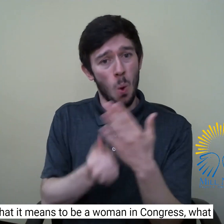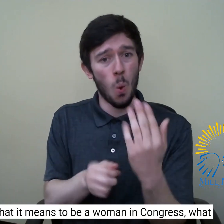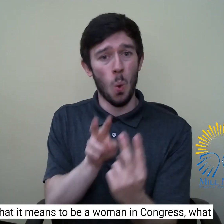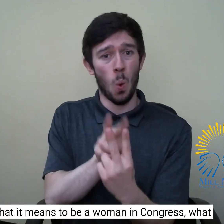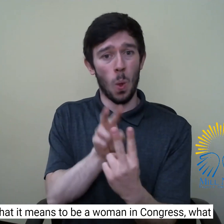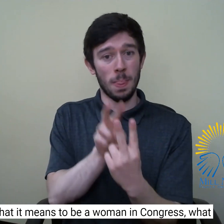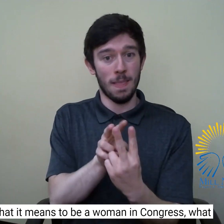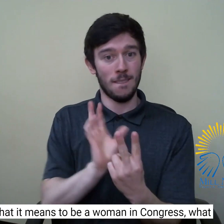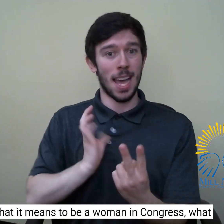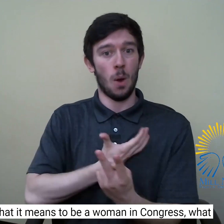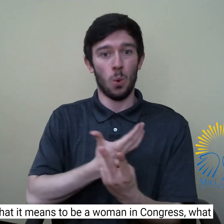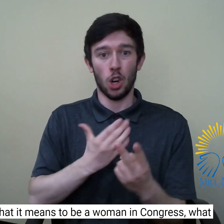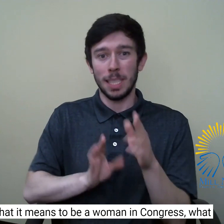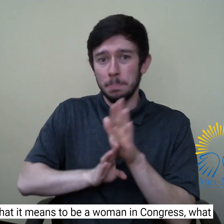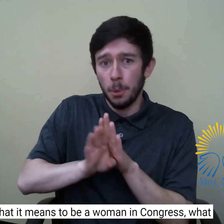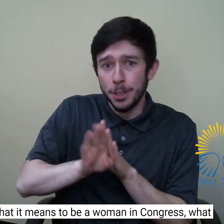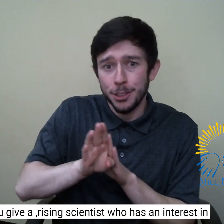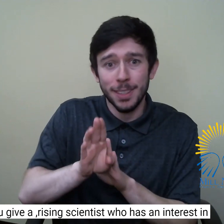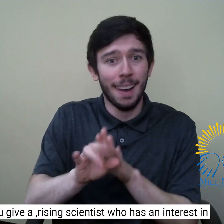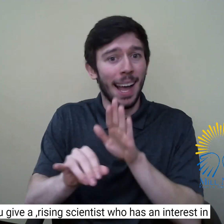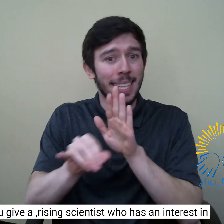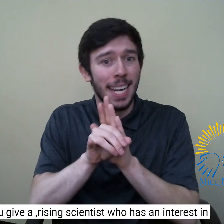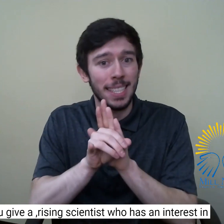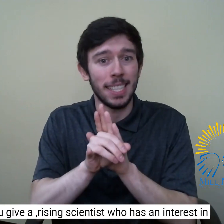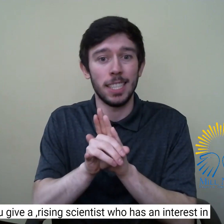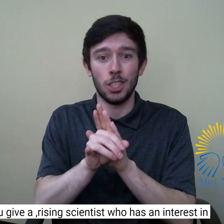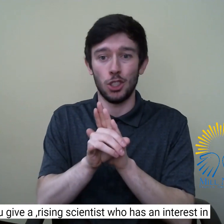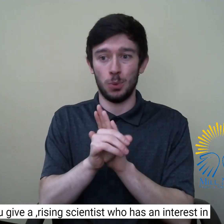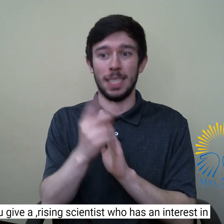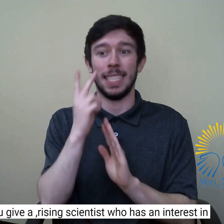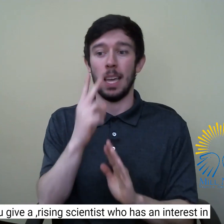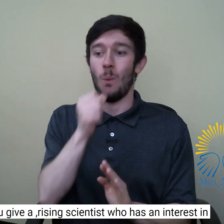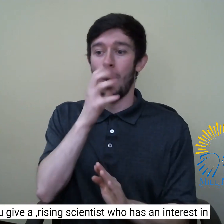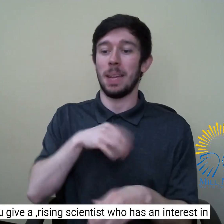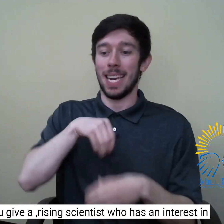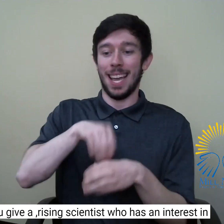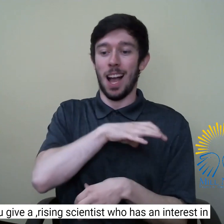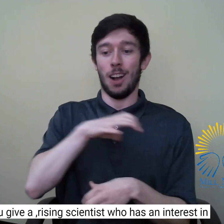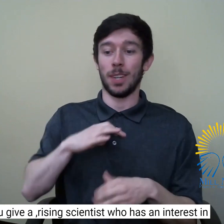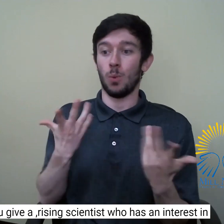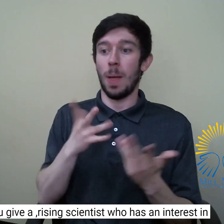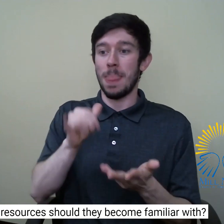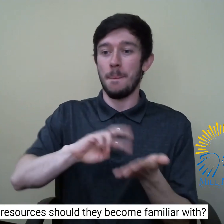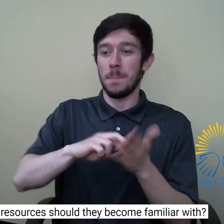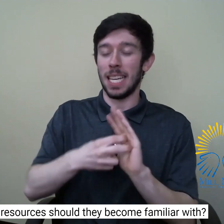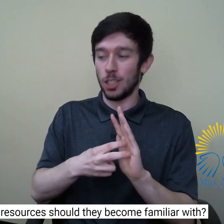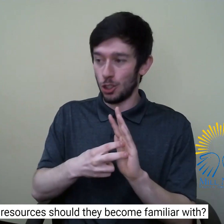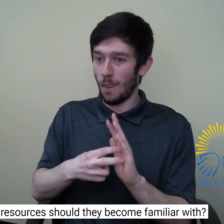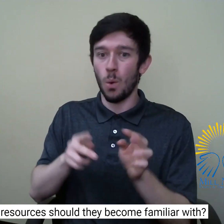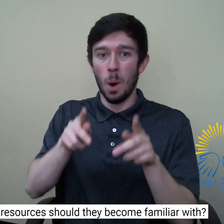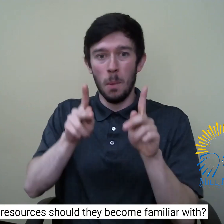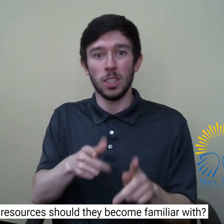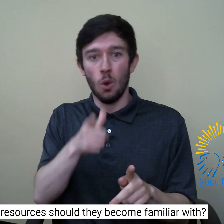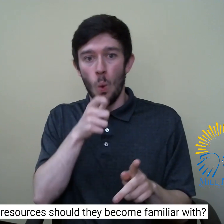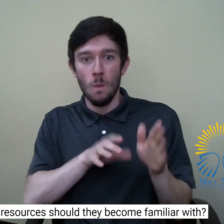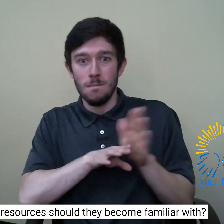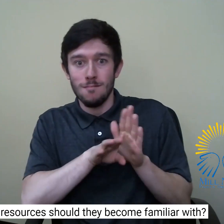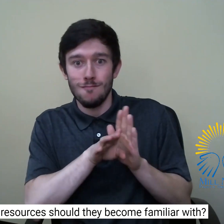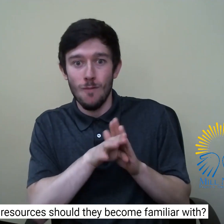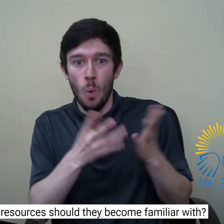to be a woman in Congress, what advice would you give a rising scientist who has an interest in policy, and what resources should they become